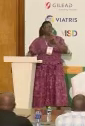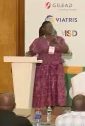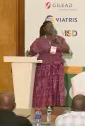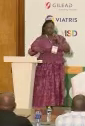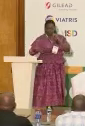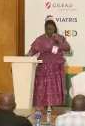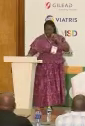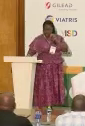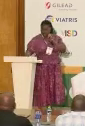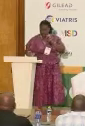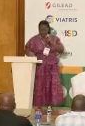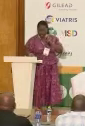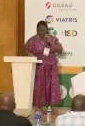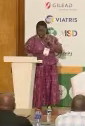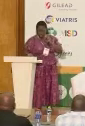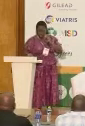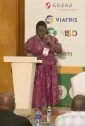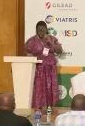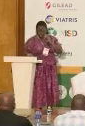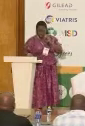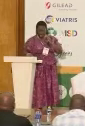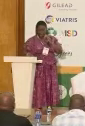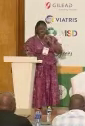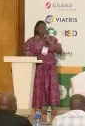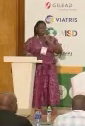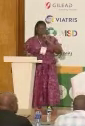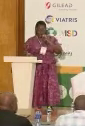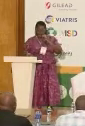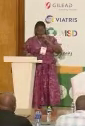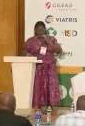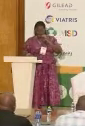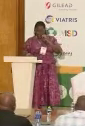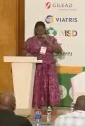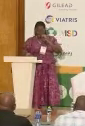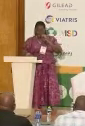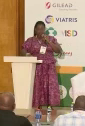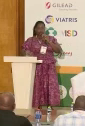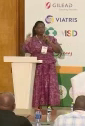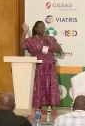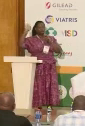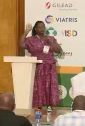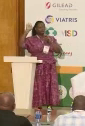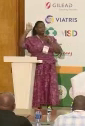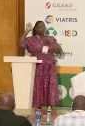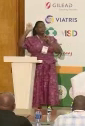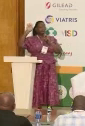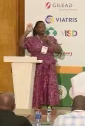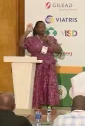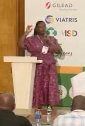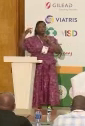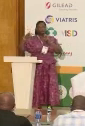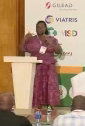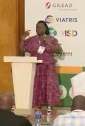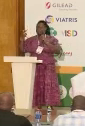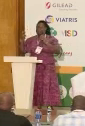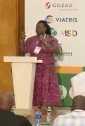Okay, so does anybody have any questions? Another speaker here, please.